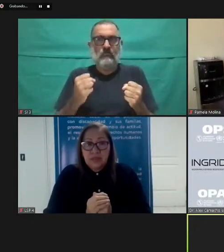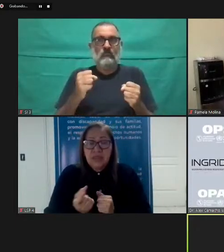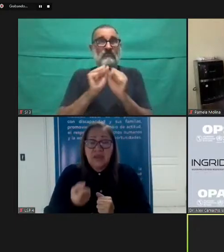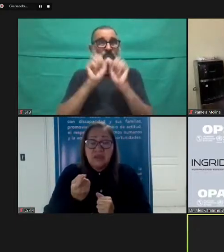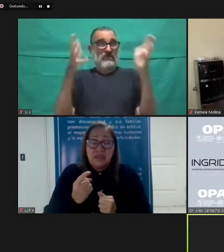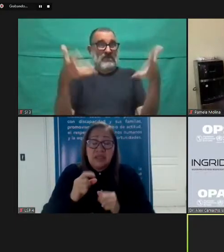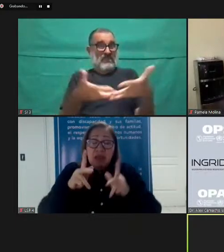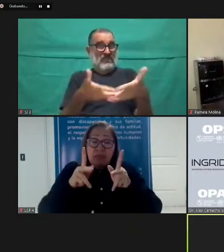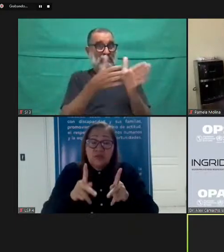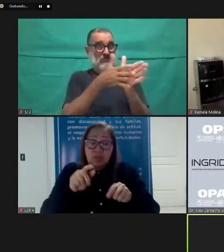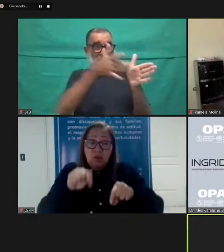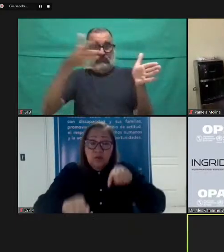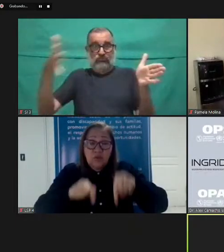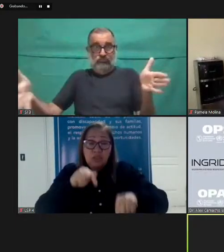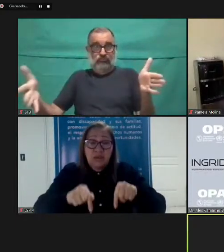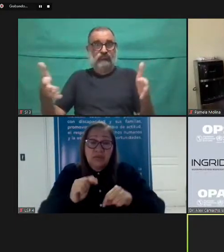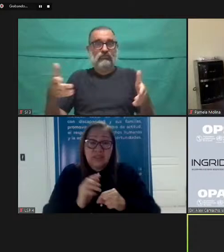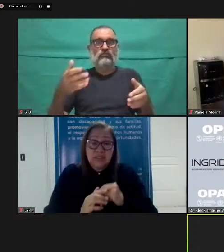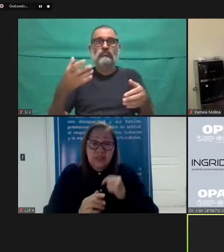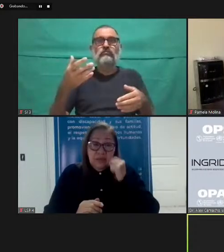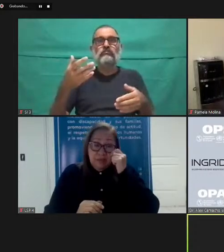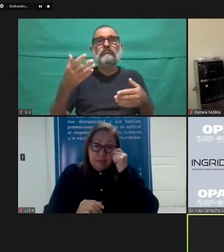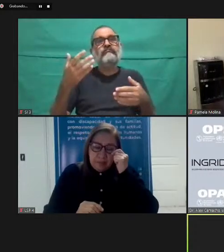affect persons with disabilities